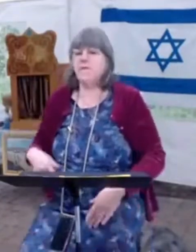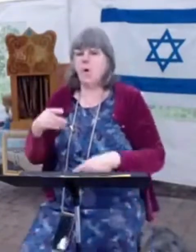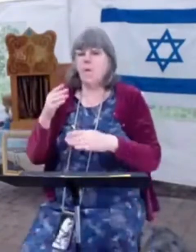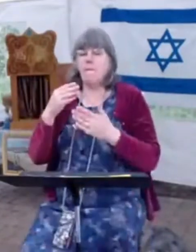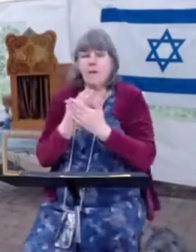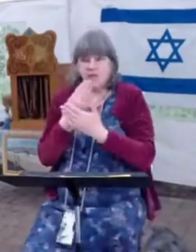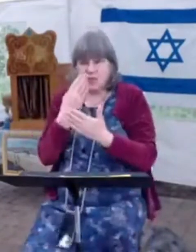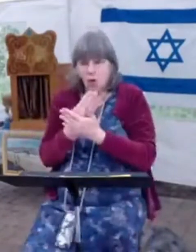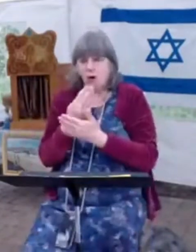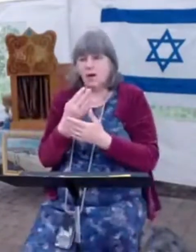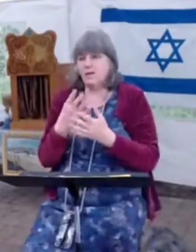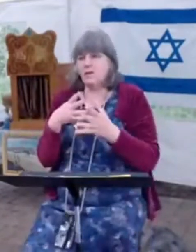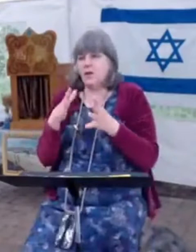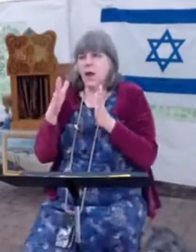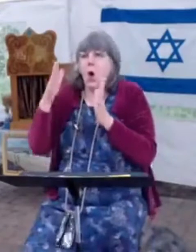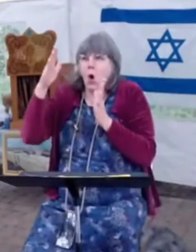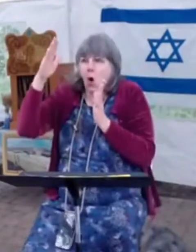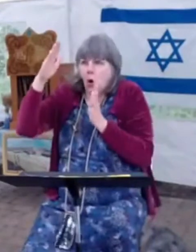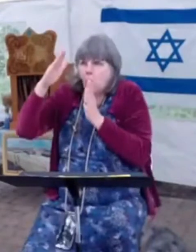God, humanity.